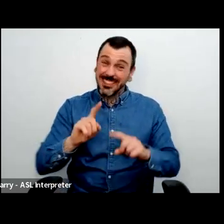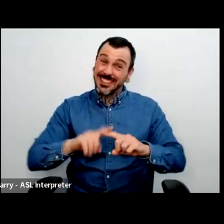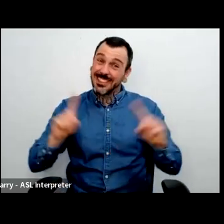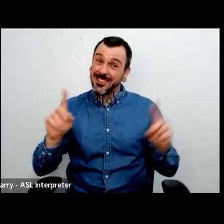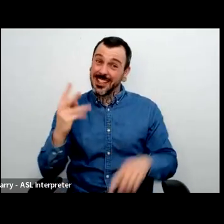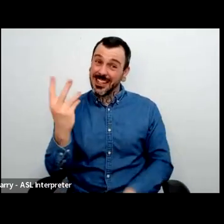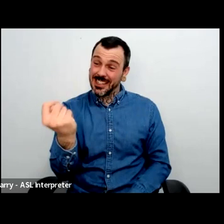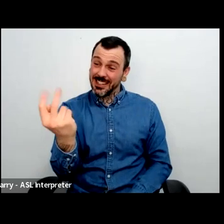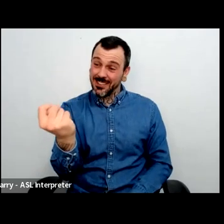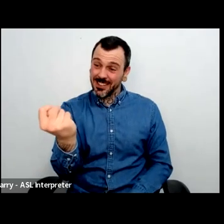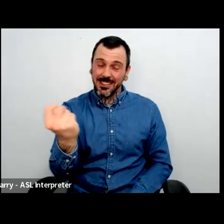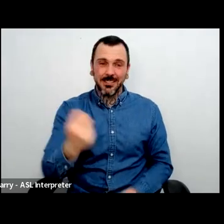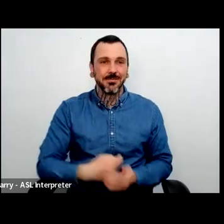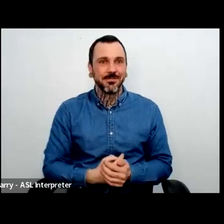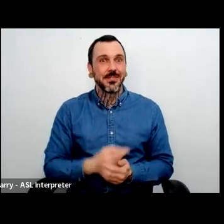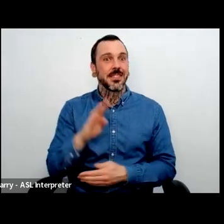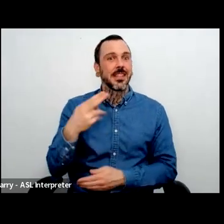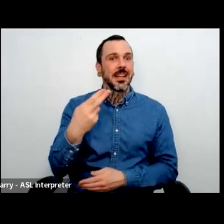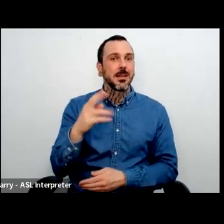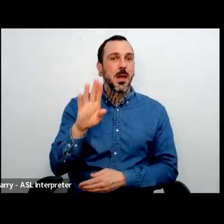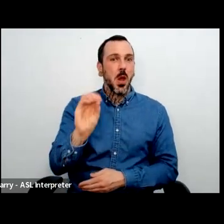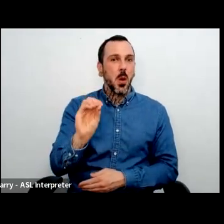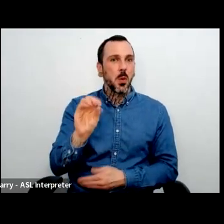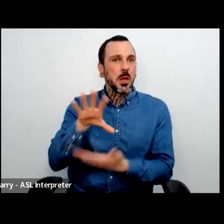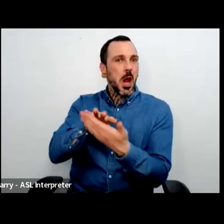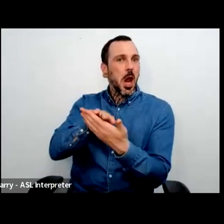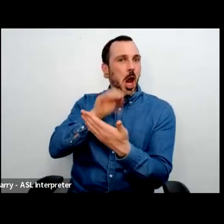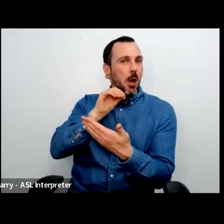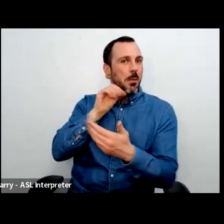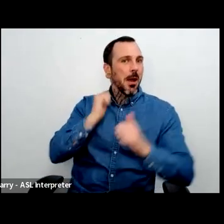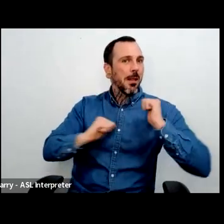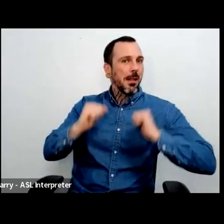just be HBO on stage, we're done.